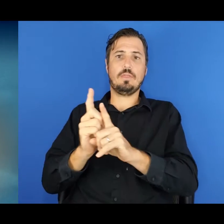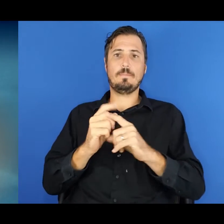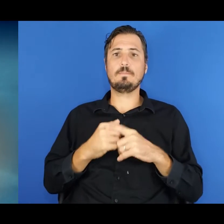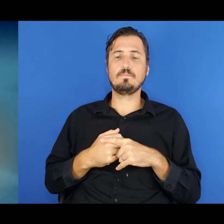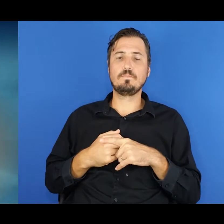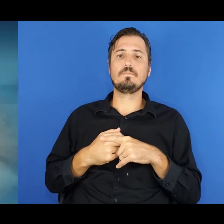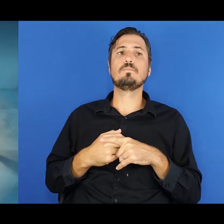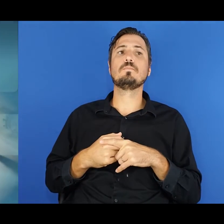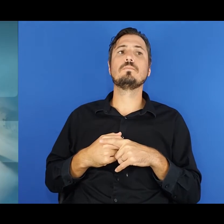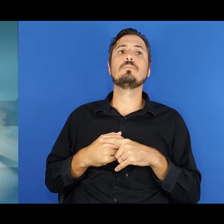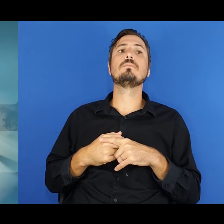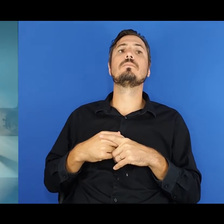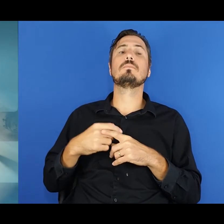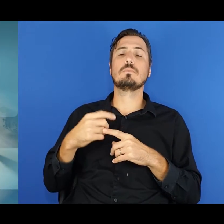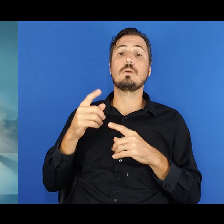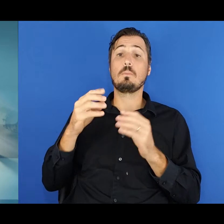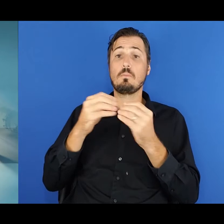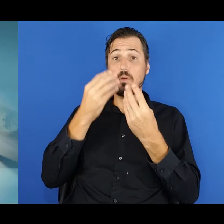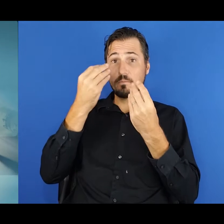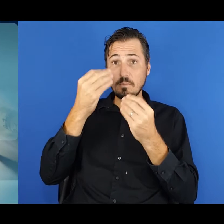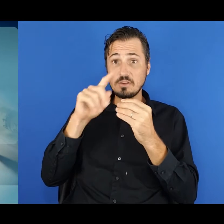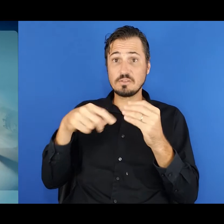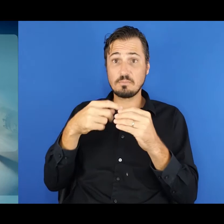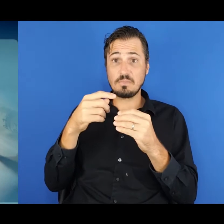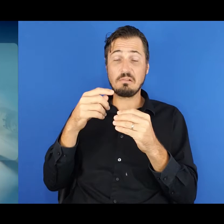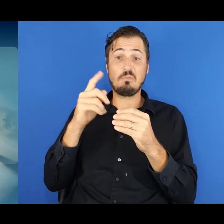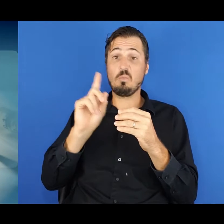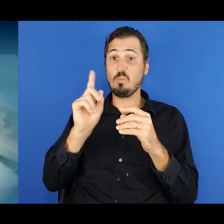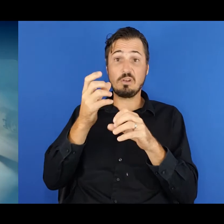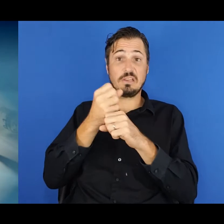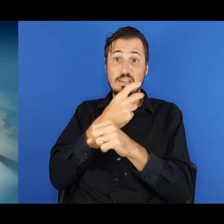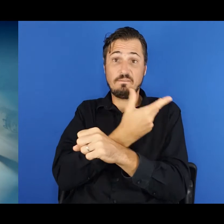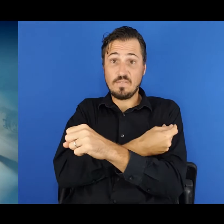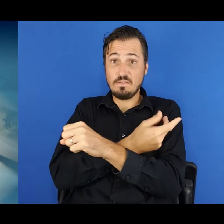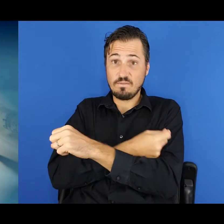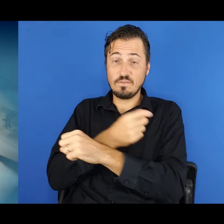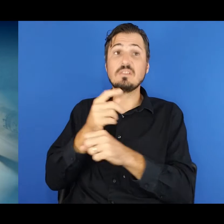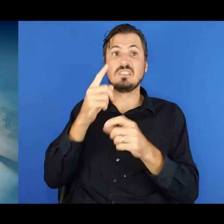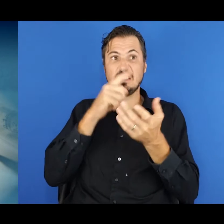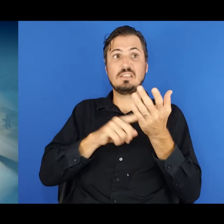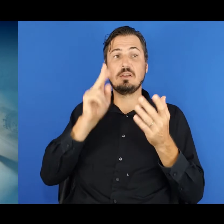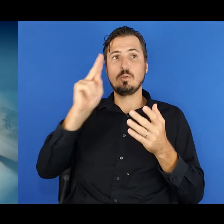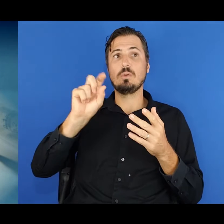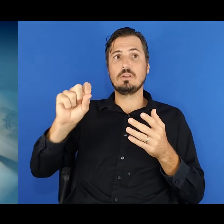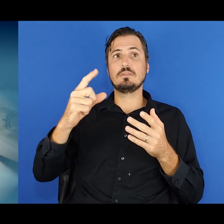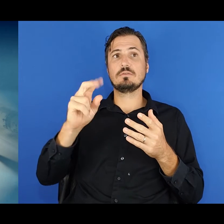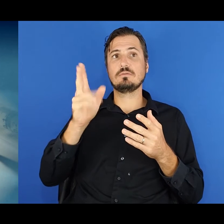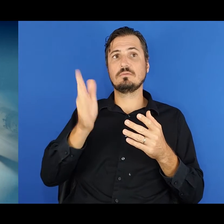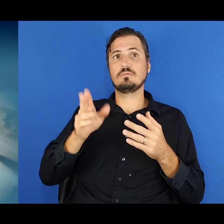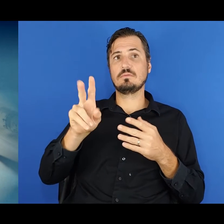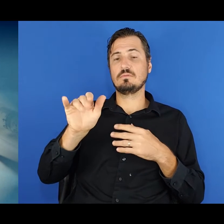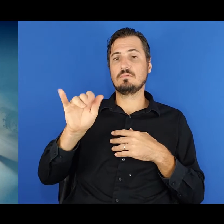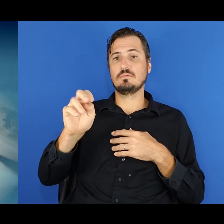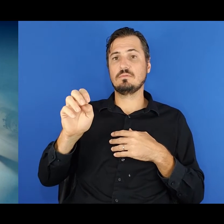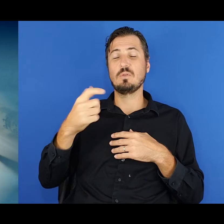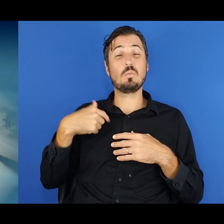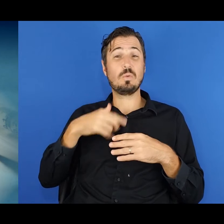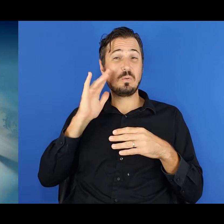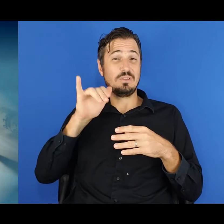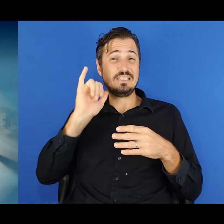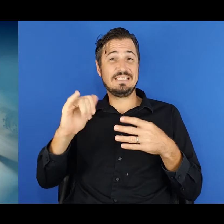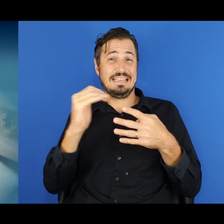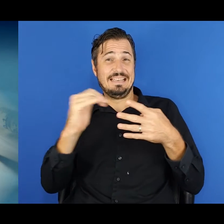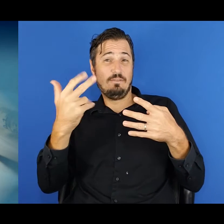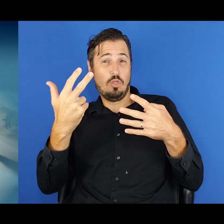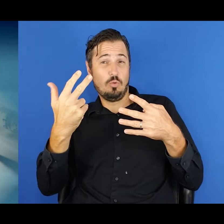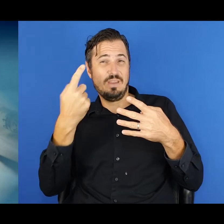information on vaccine clinics, visit kauai.gov/vaccine. We remain in Tier 3 for at least another week,